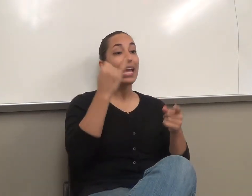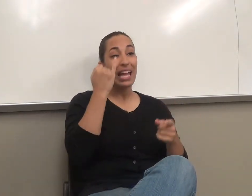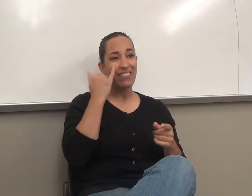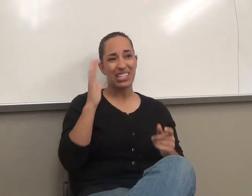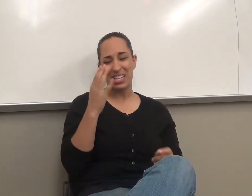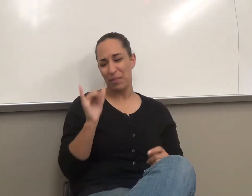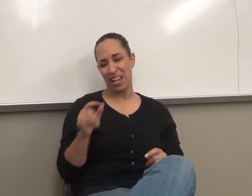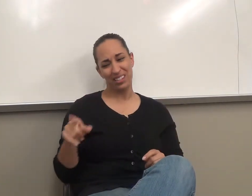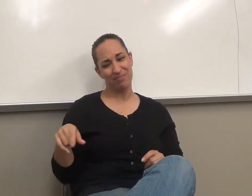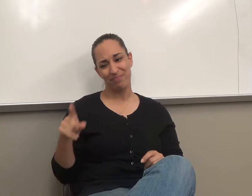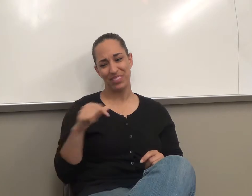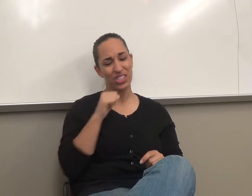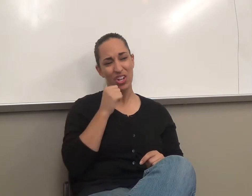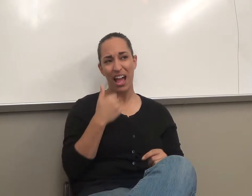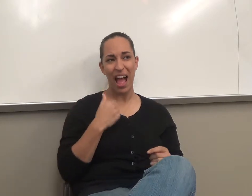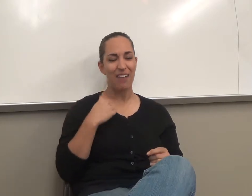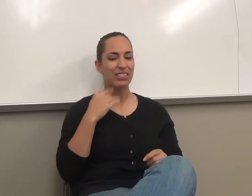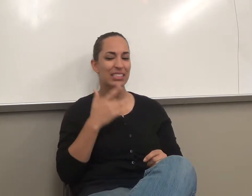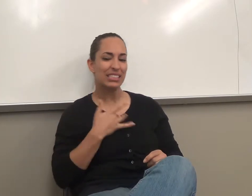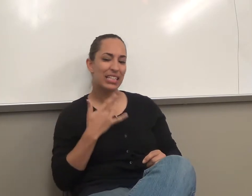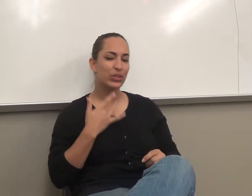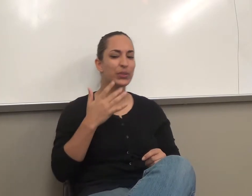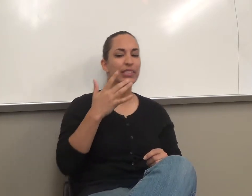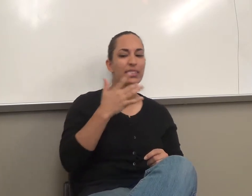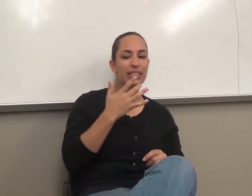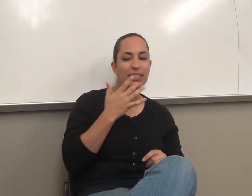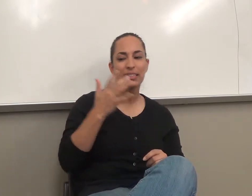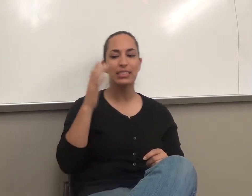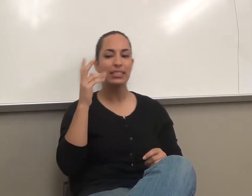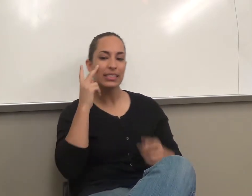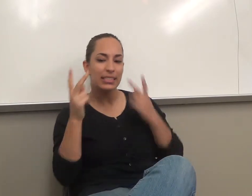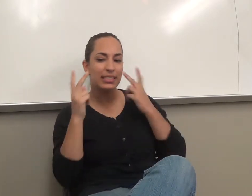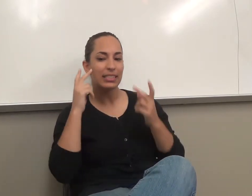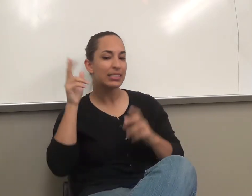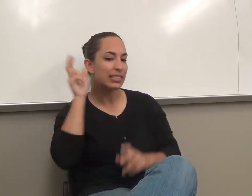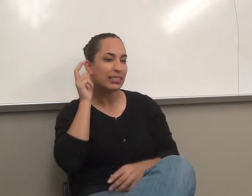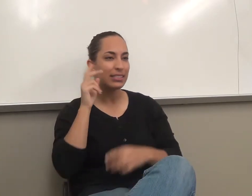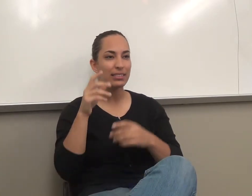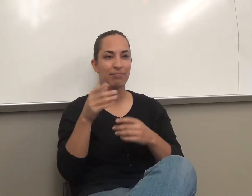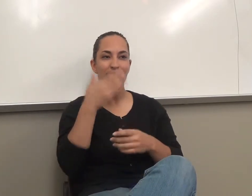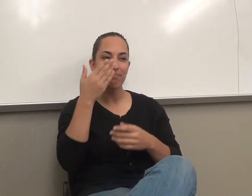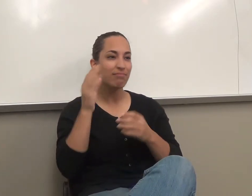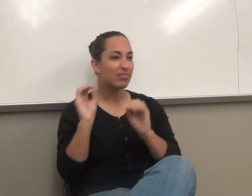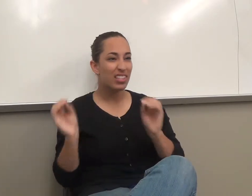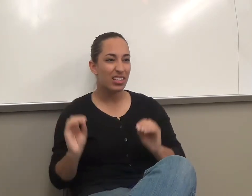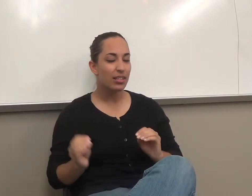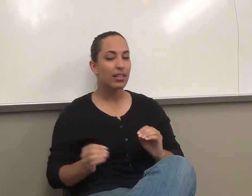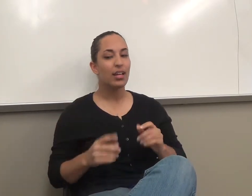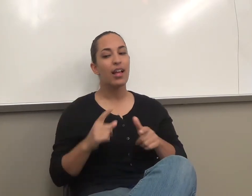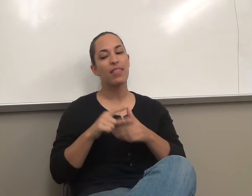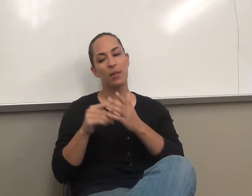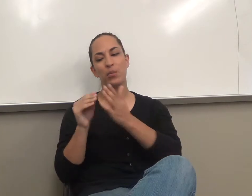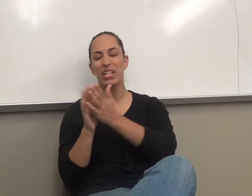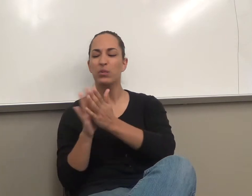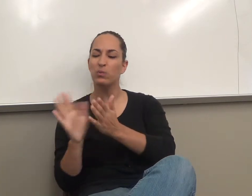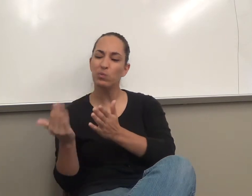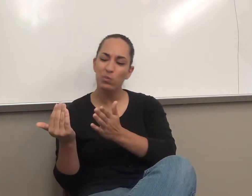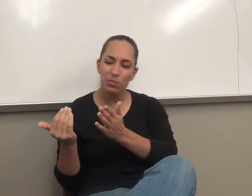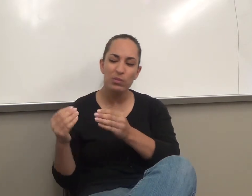tell us what it smells like, you know, tell us what it looks like, kind of, okay?